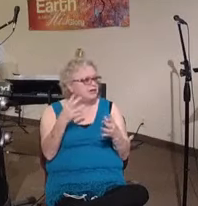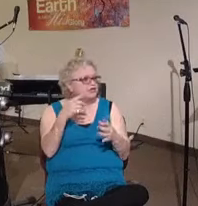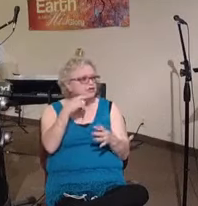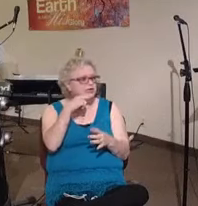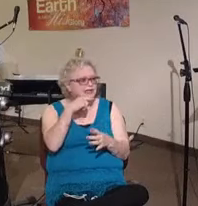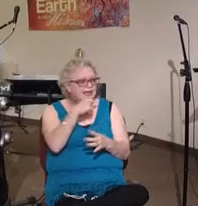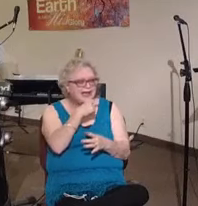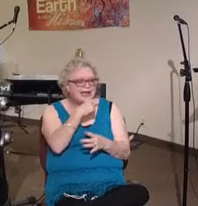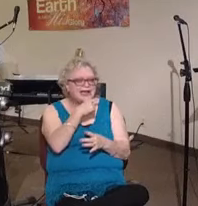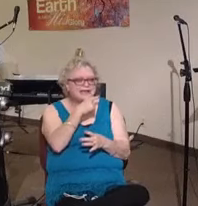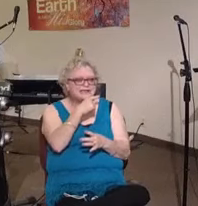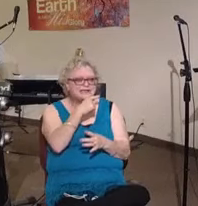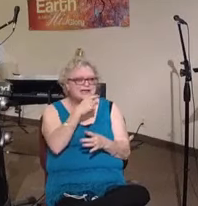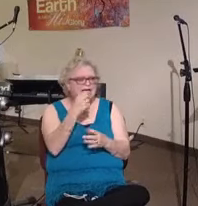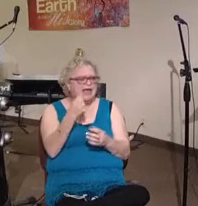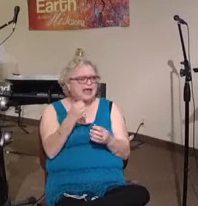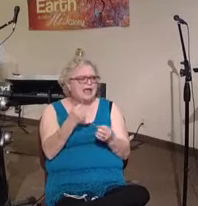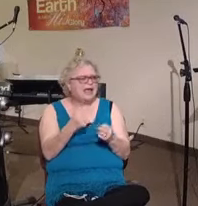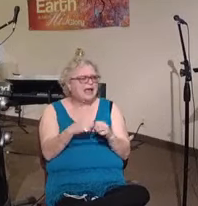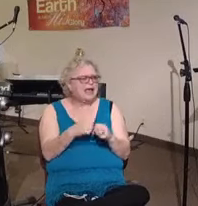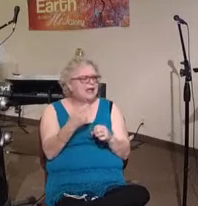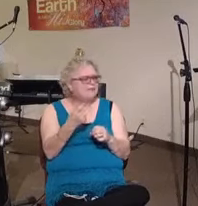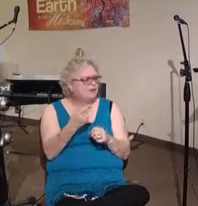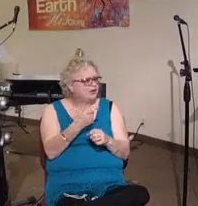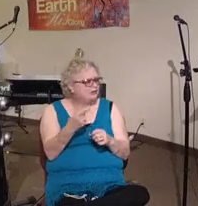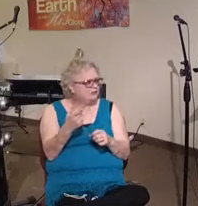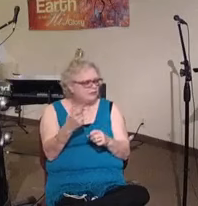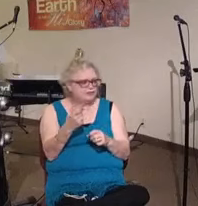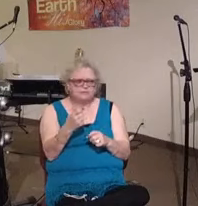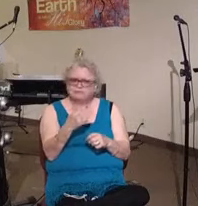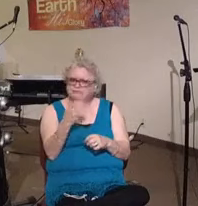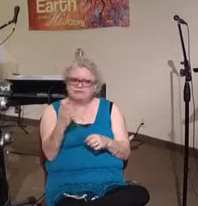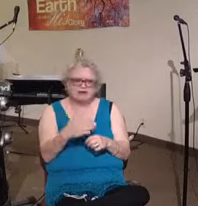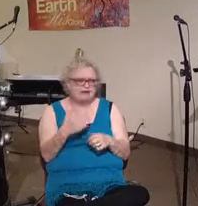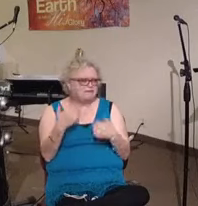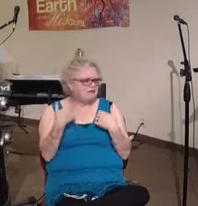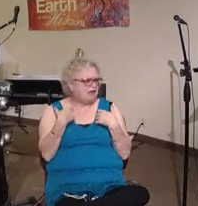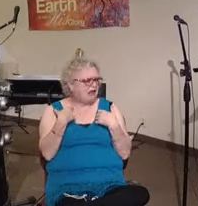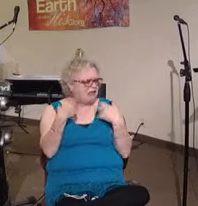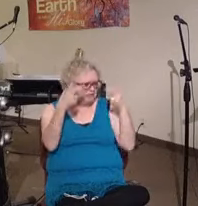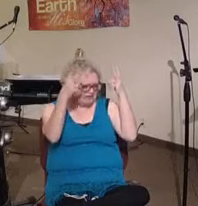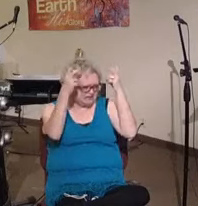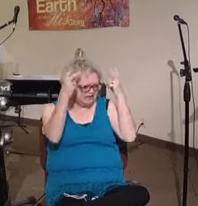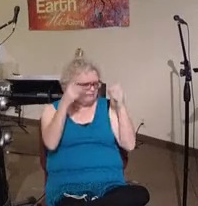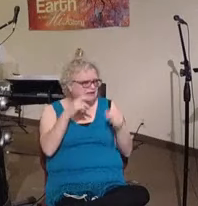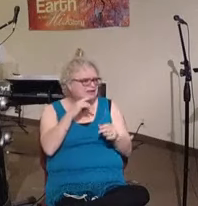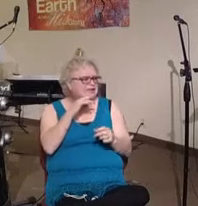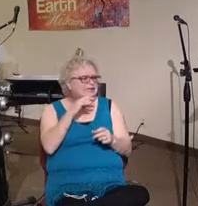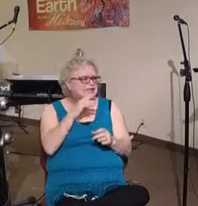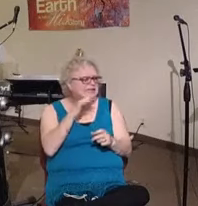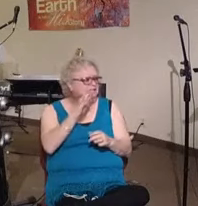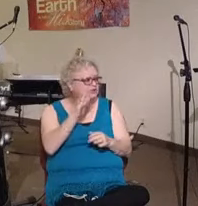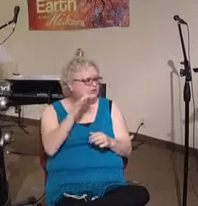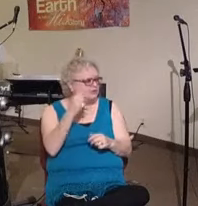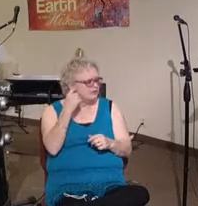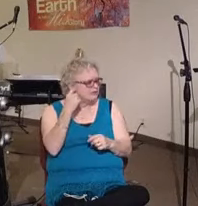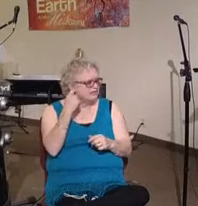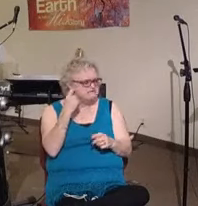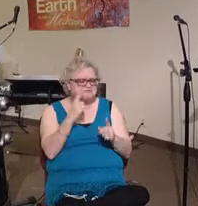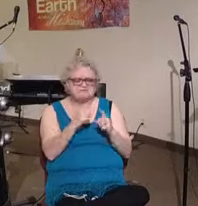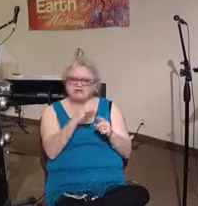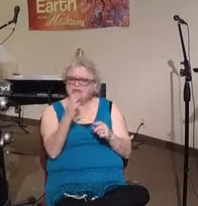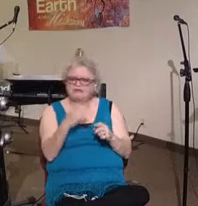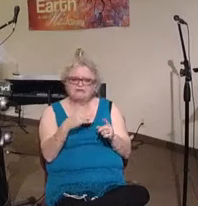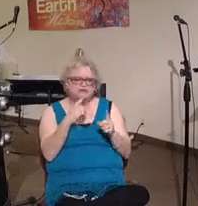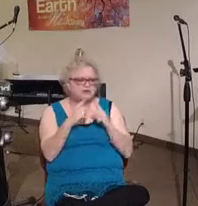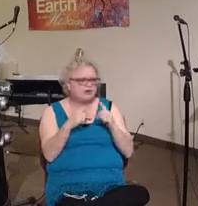to hiss in your ear. How many of you, now none of you ever have had the devil hiss in your ear. He's never been talking to you about